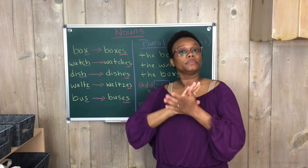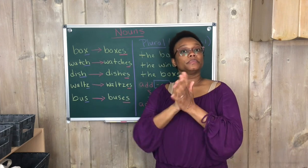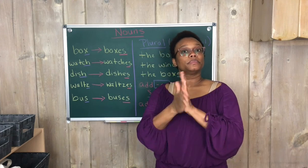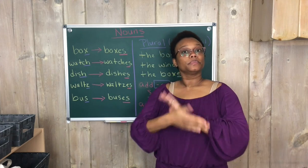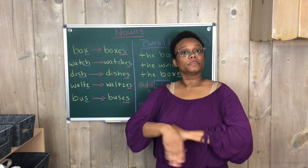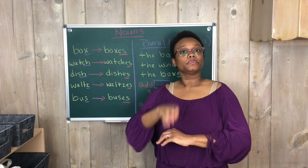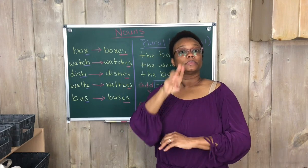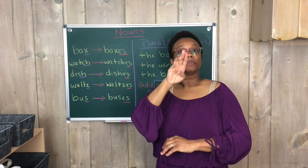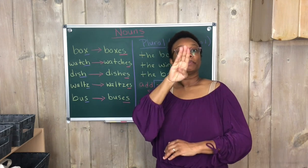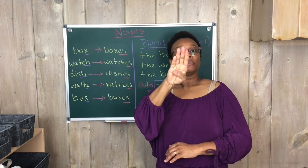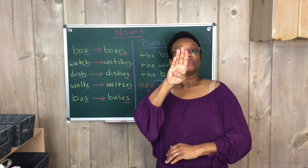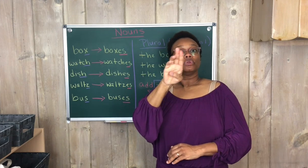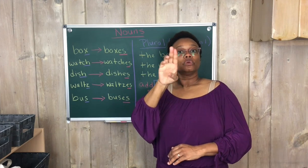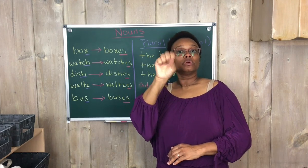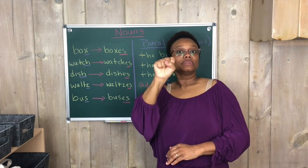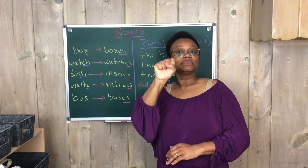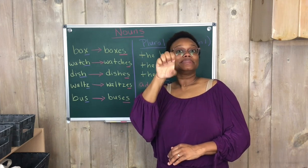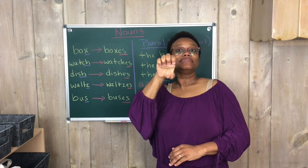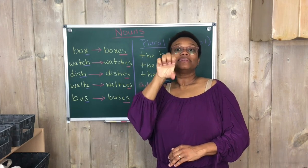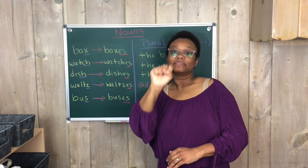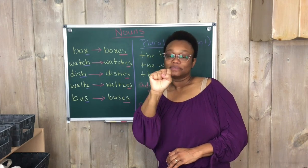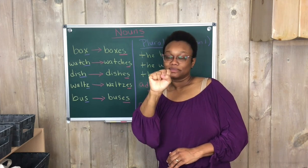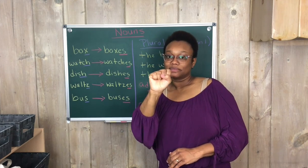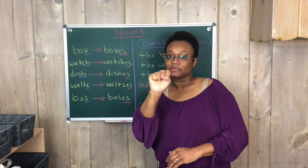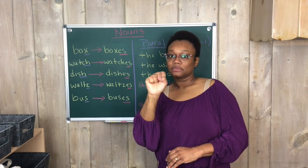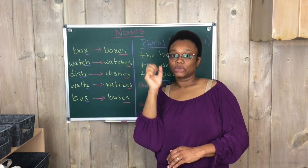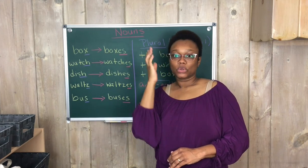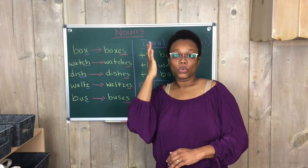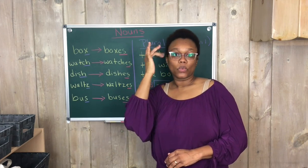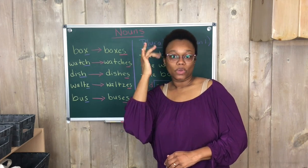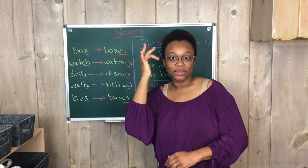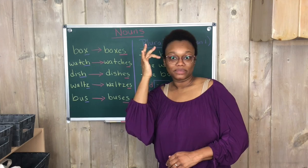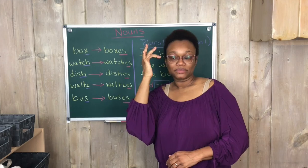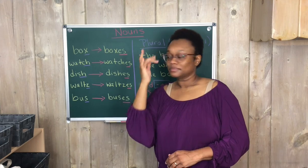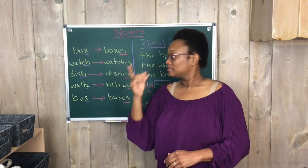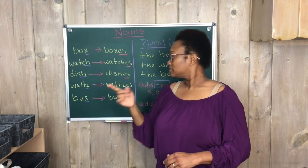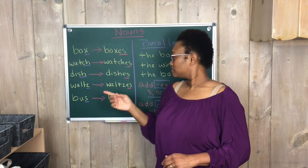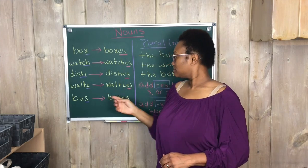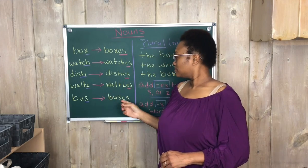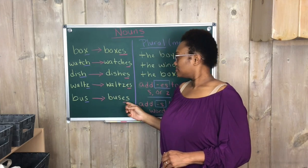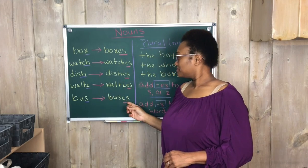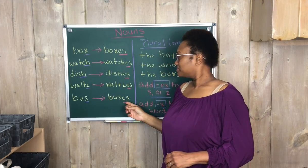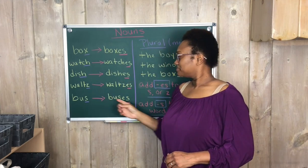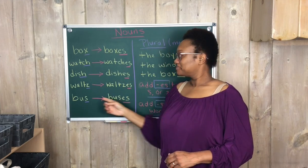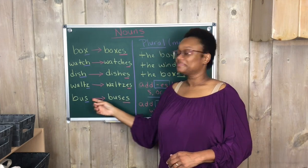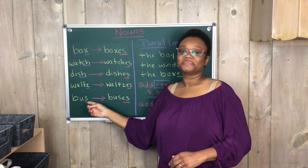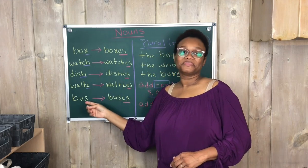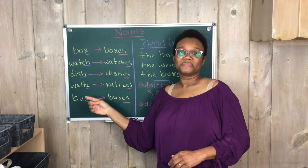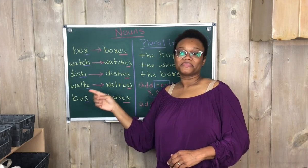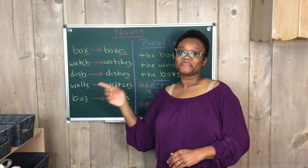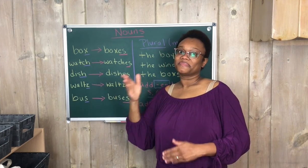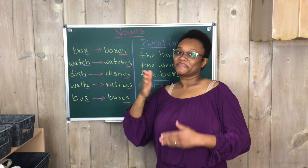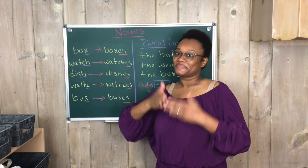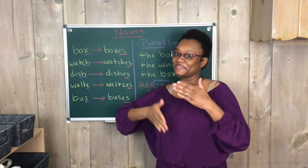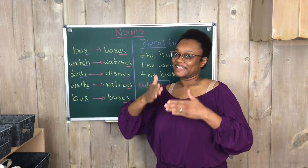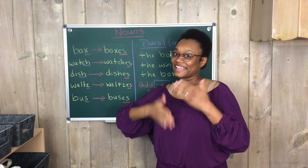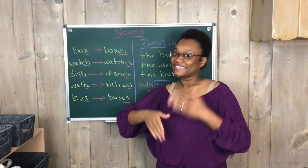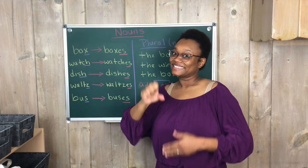BUS, becomes buses with an ES at the end because of the S at the end of